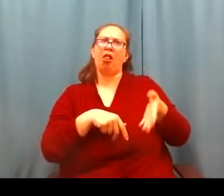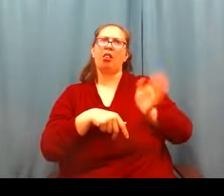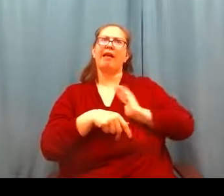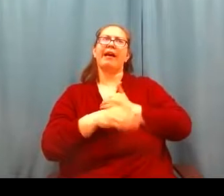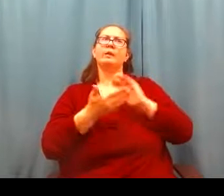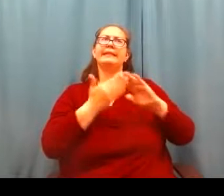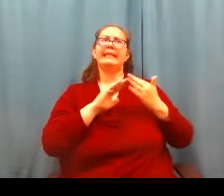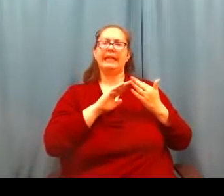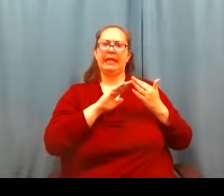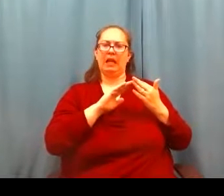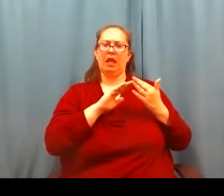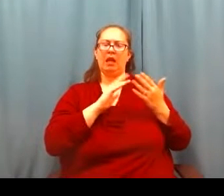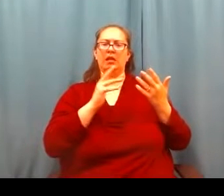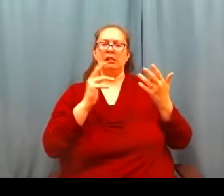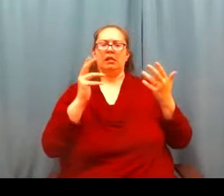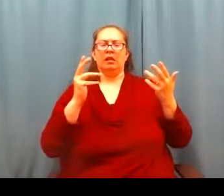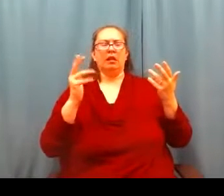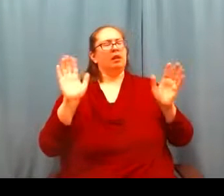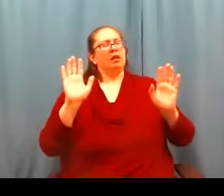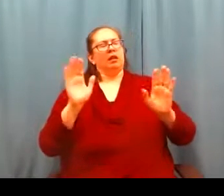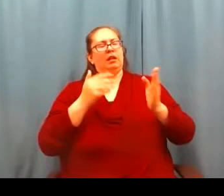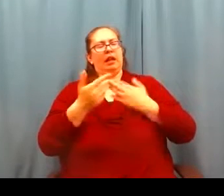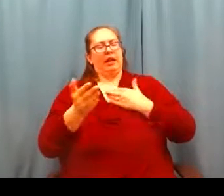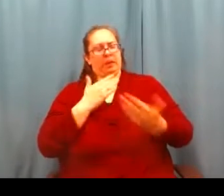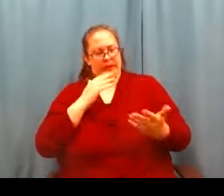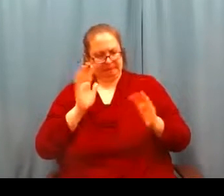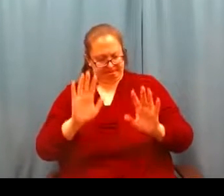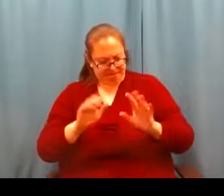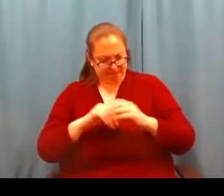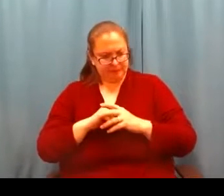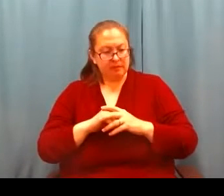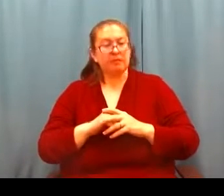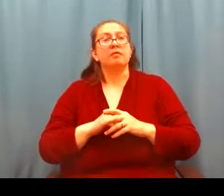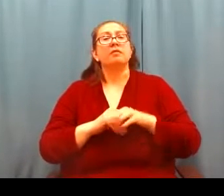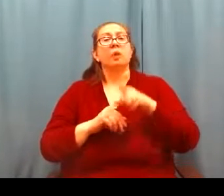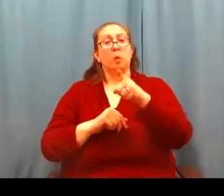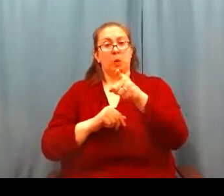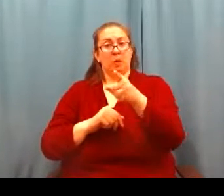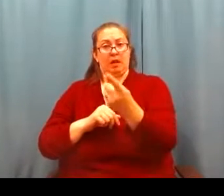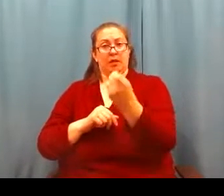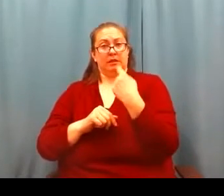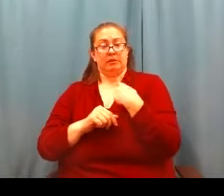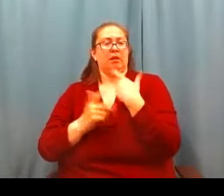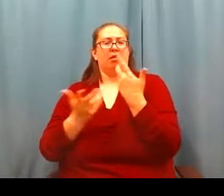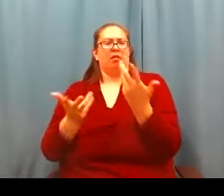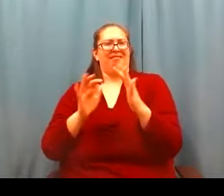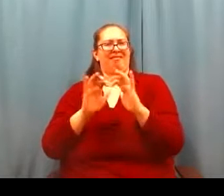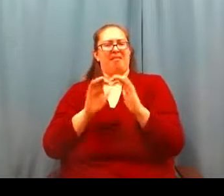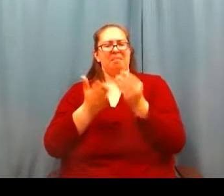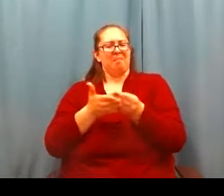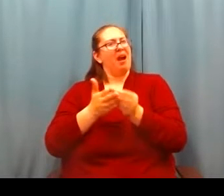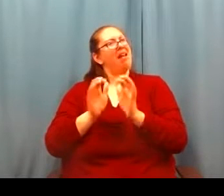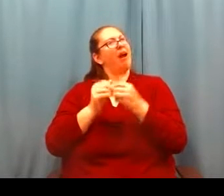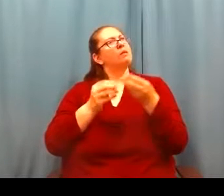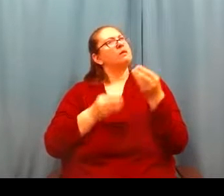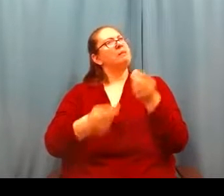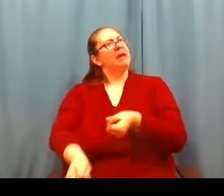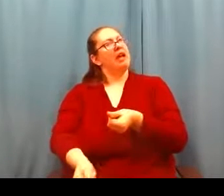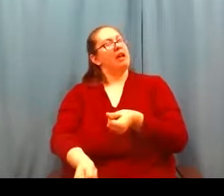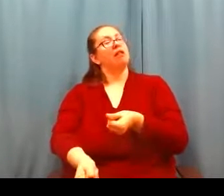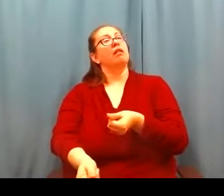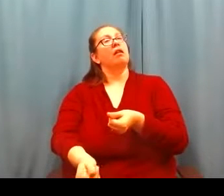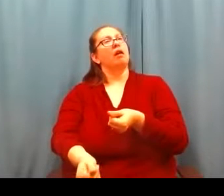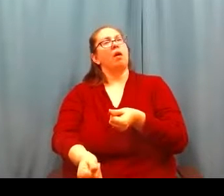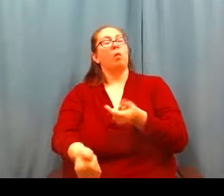person. But anyway, that said, your question was, how are we spending that money? And how are